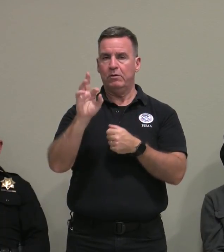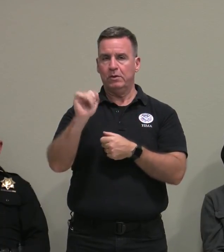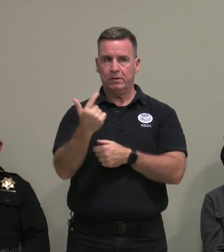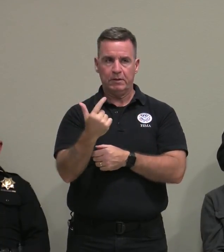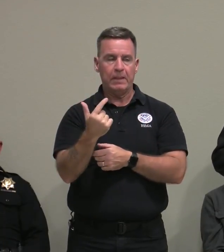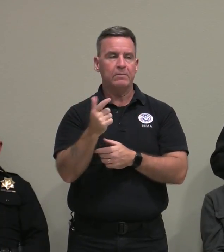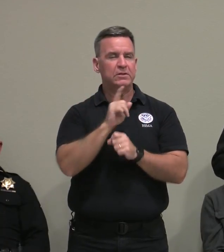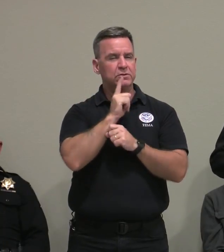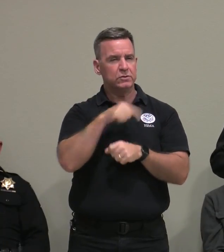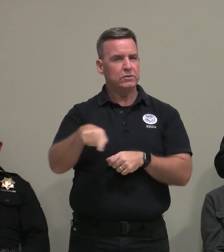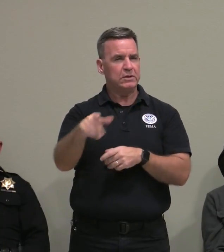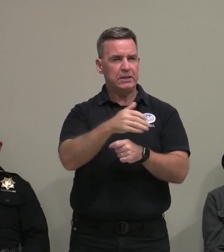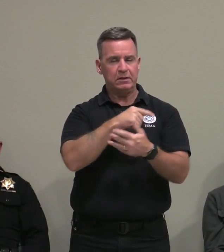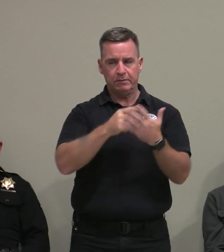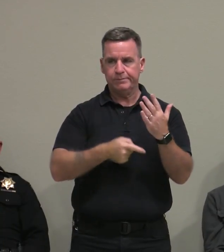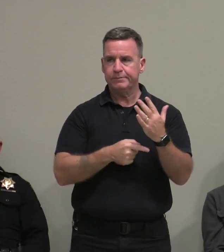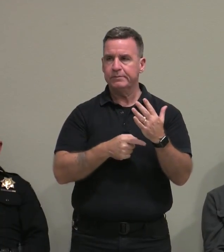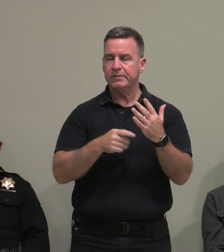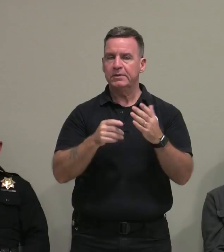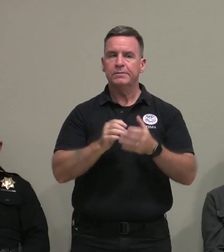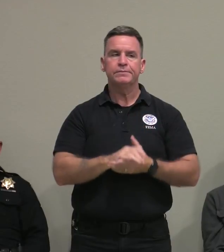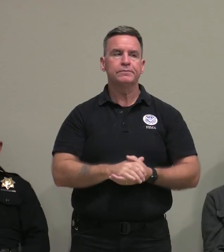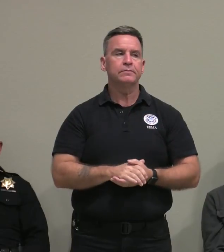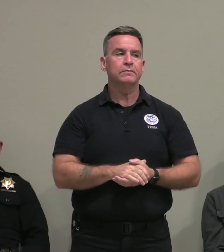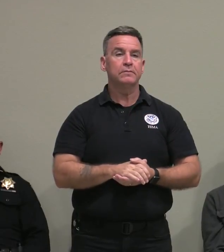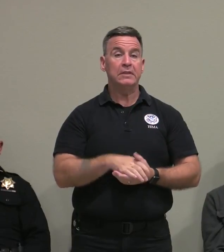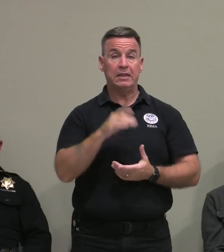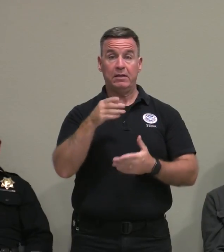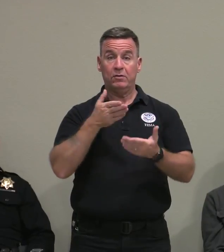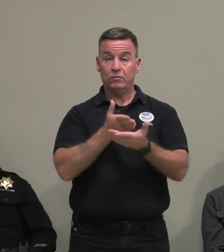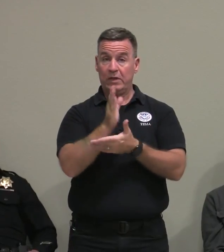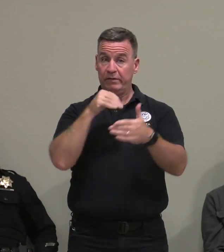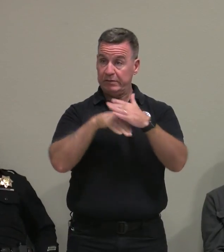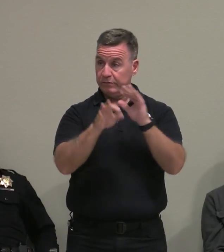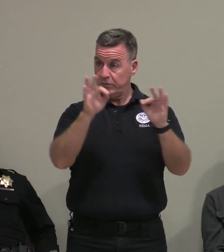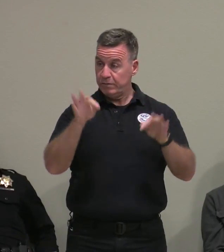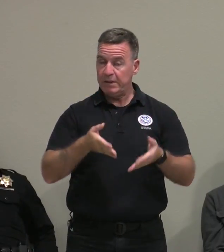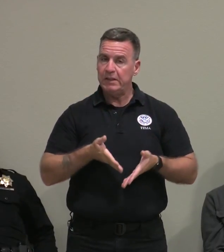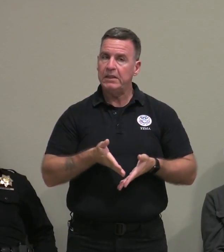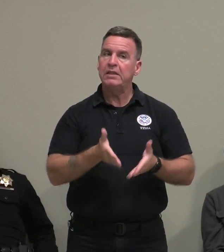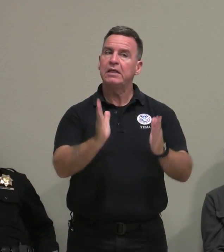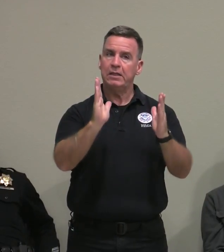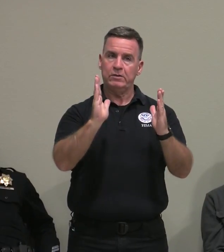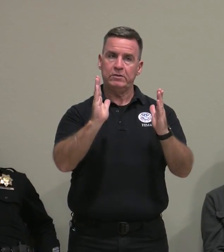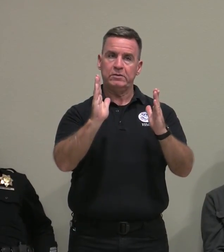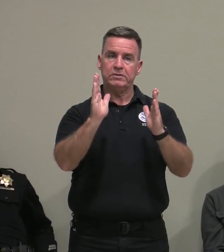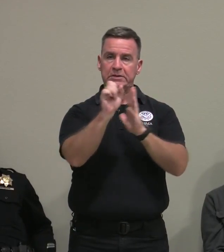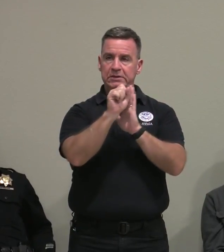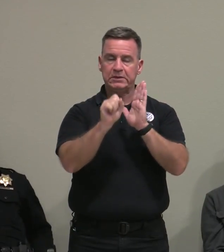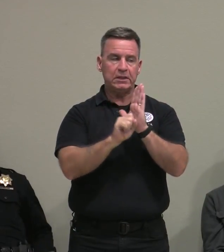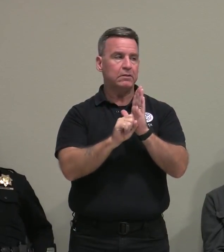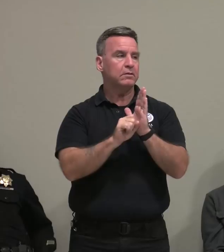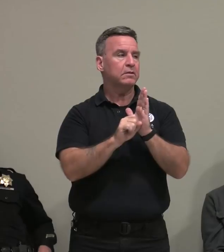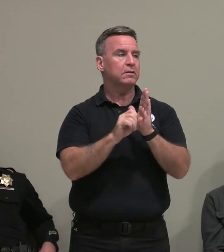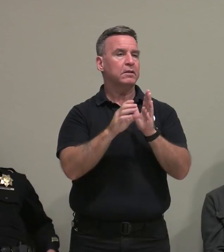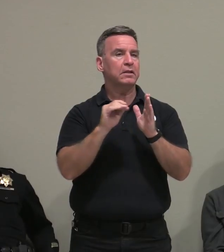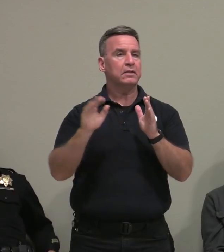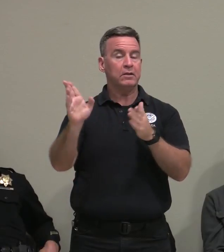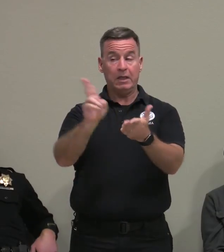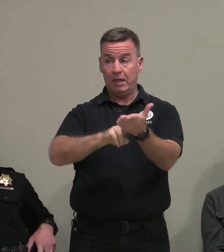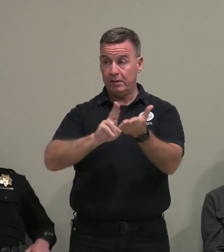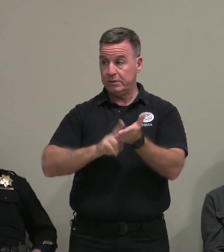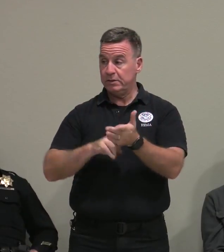we will make sure that you get those forms. That right of entry form allows the state and its